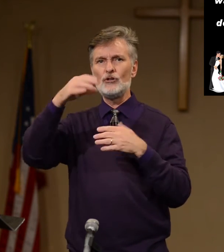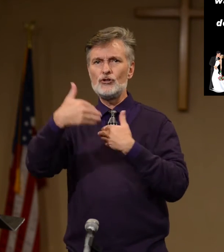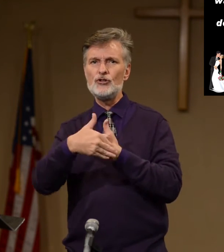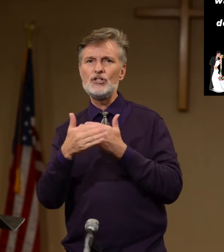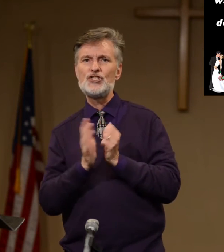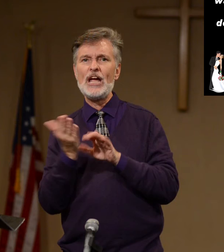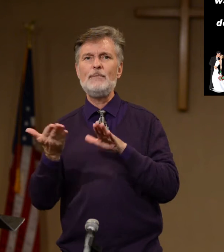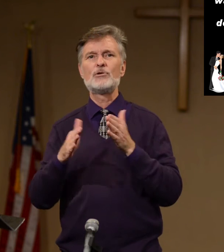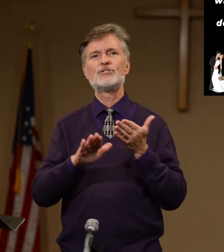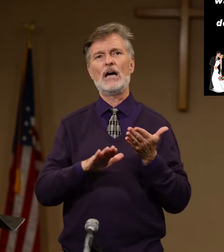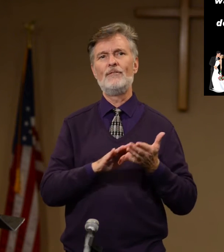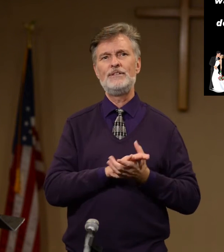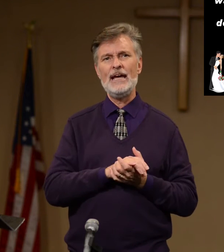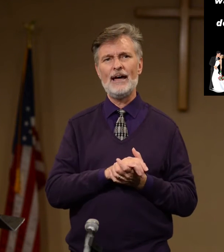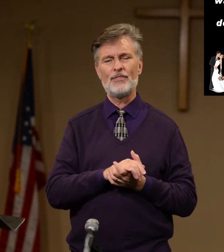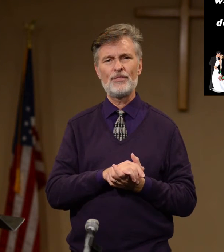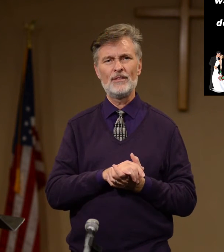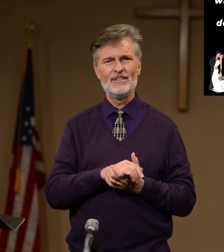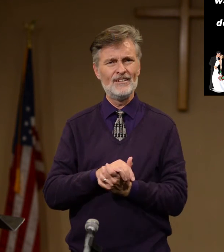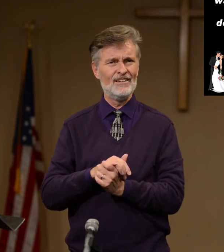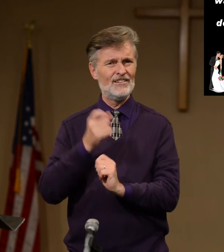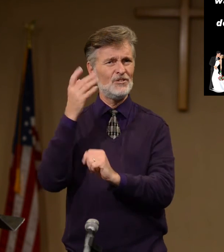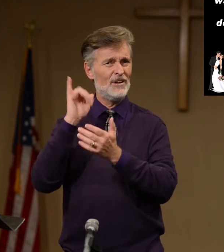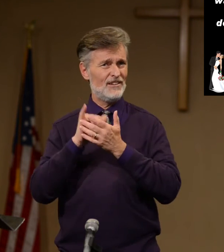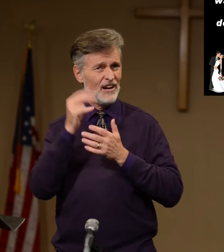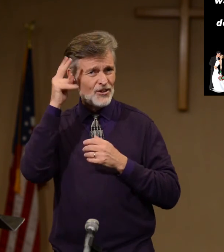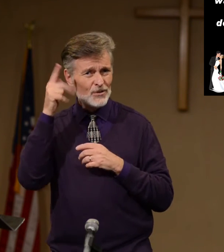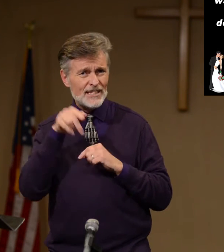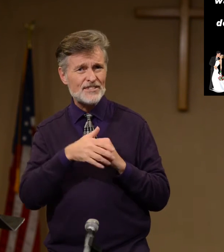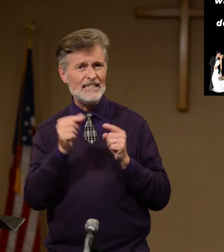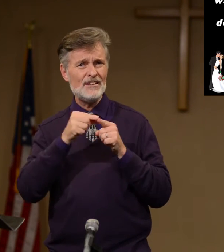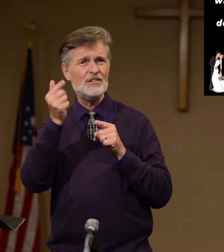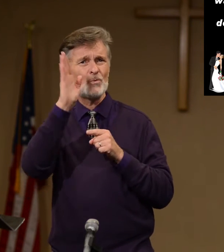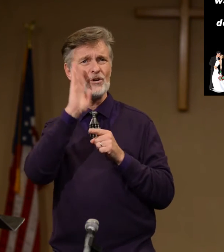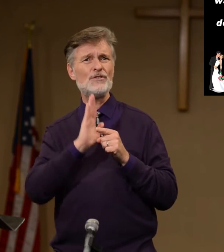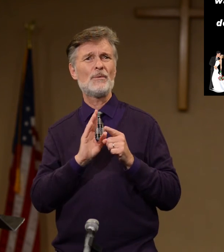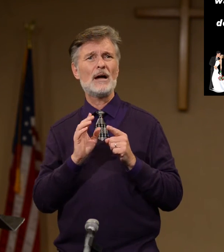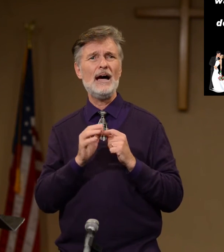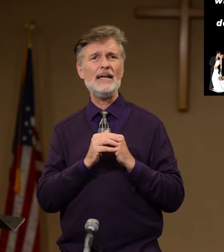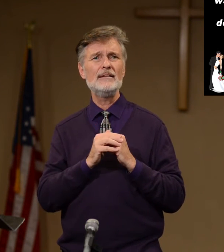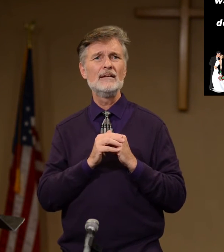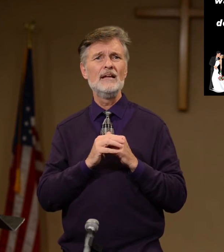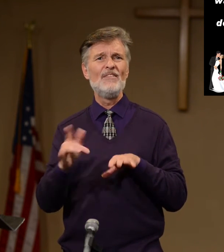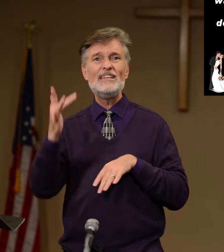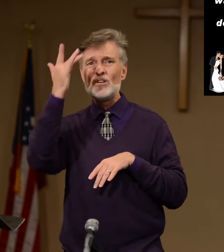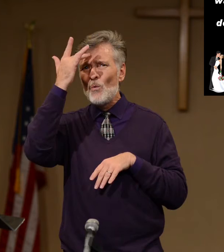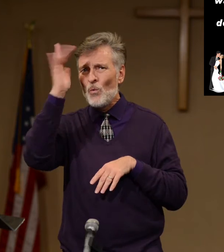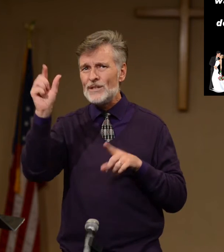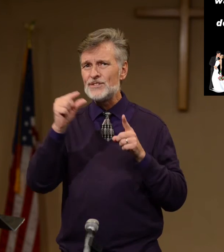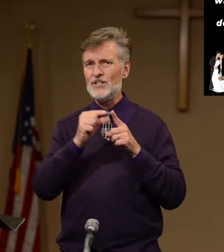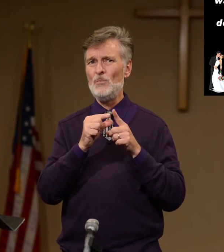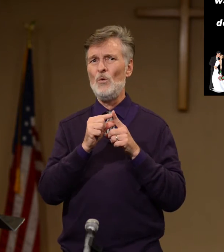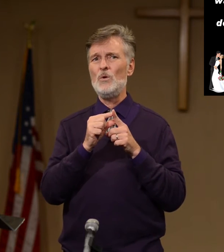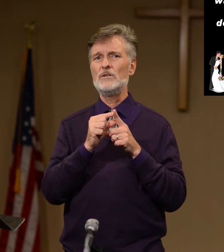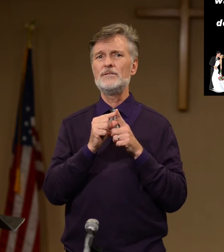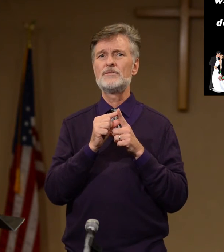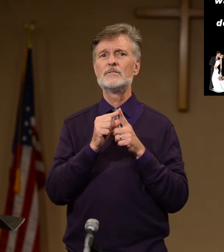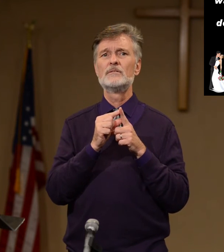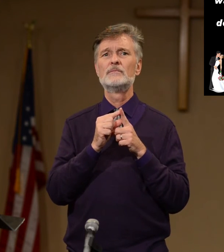to the chambers of death." Are you listening to these words from God? These wisdom words?